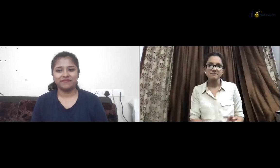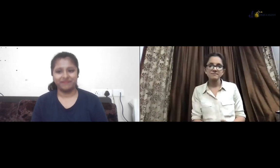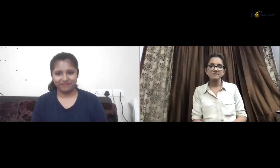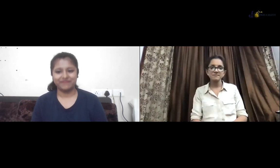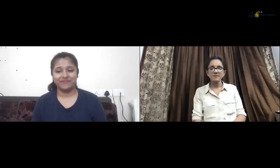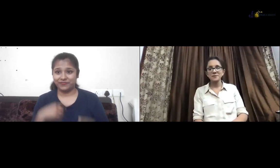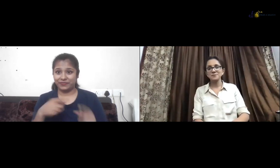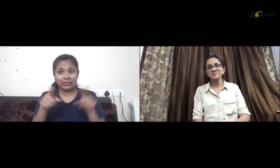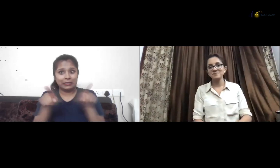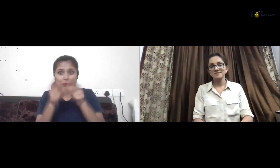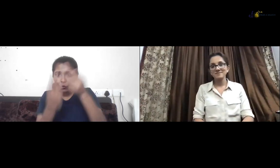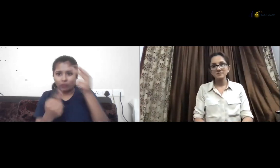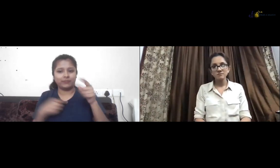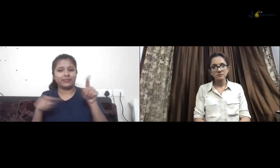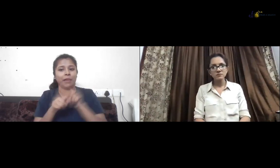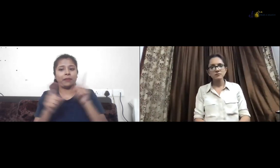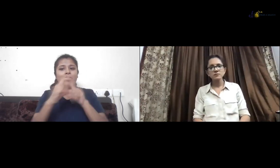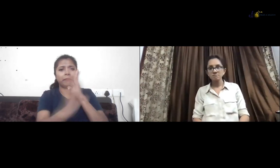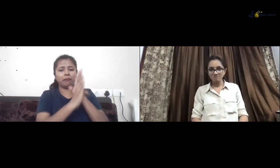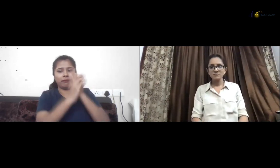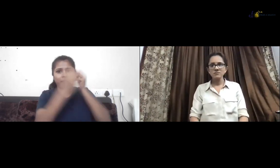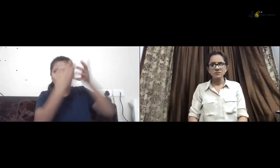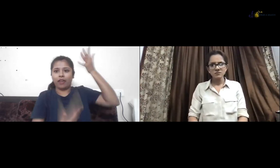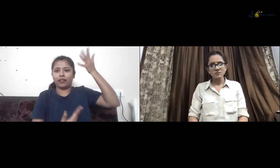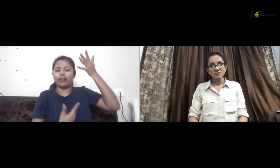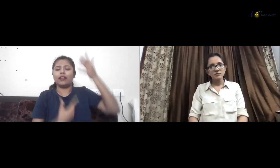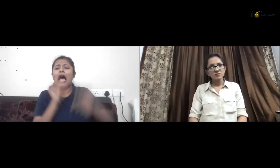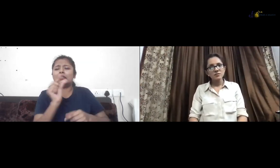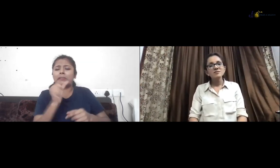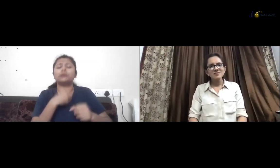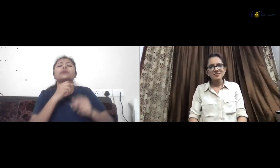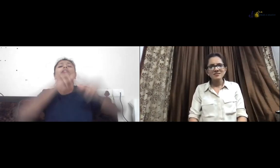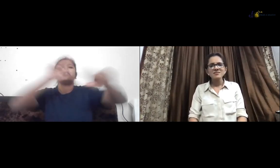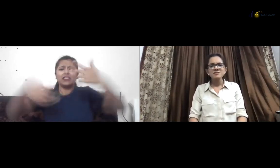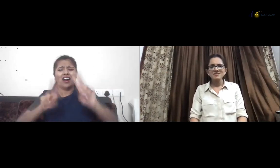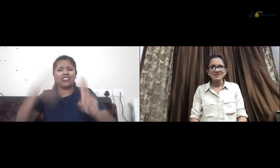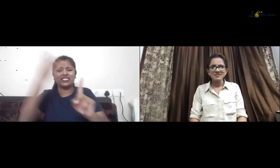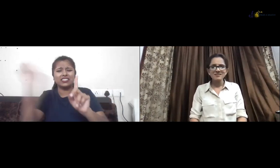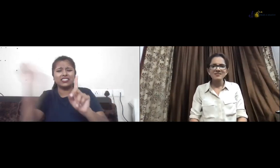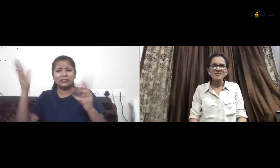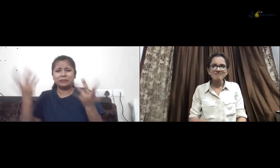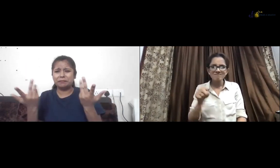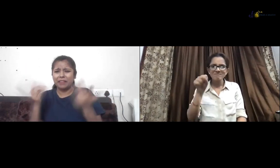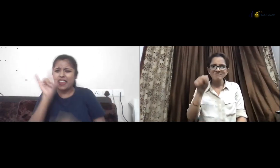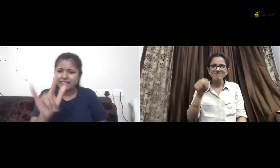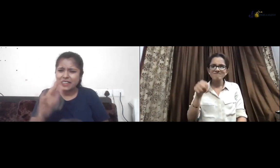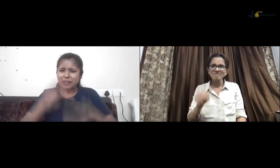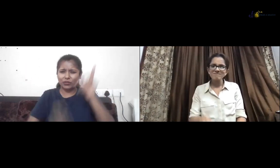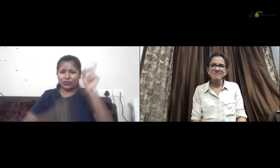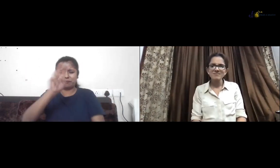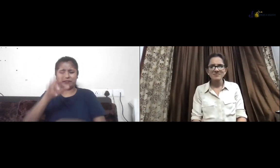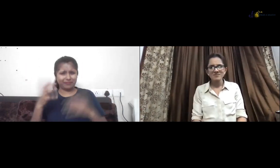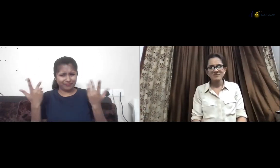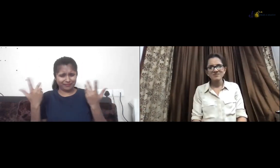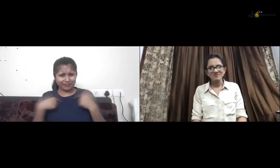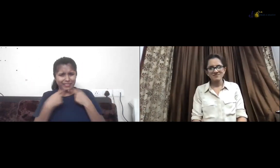time. Yeah, this thing happening with a lot of The people. same thing that the right. So direct messages also I'm getting on Instagram. So what is the